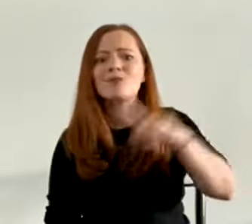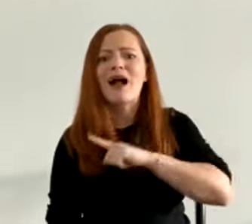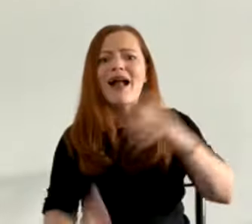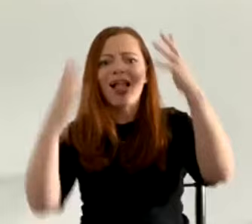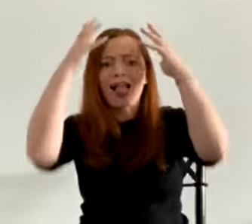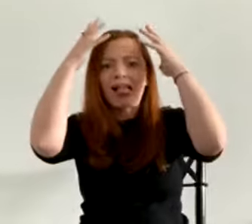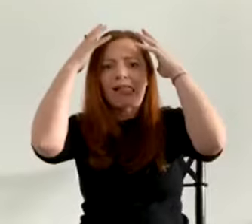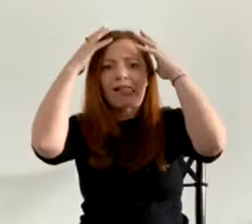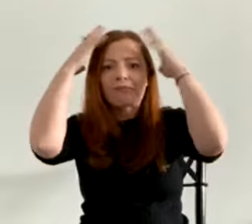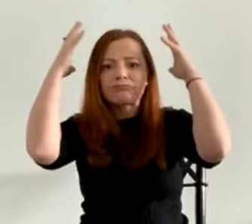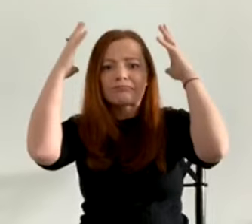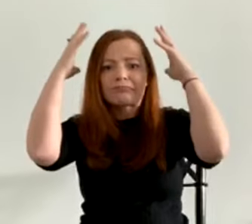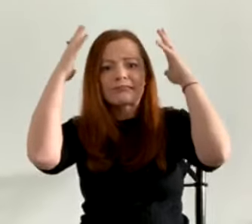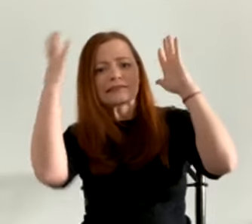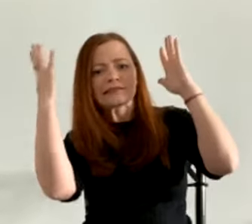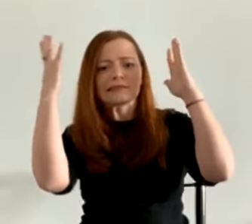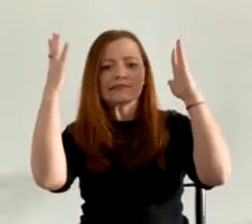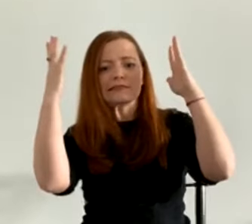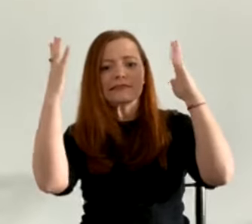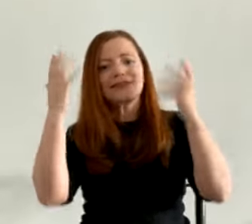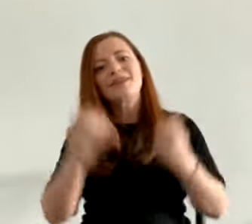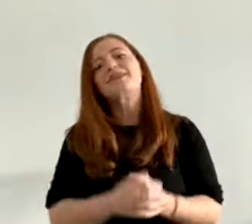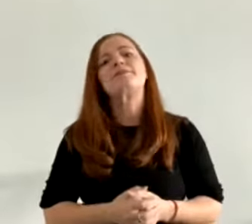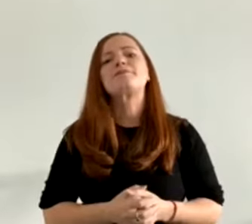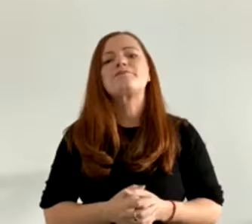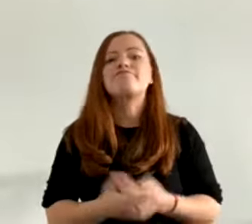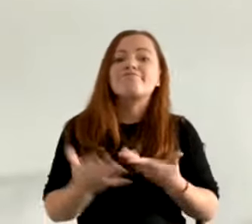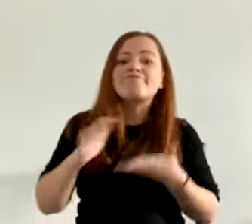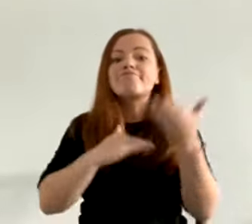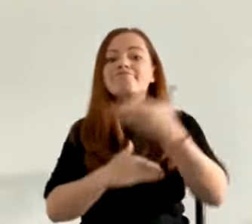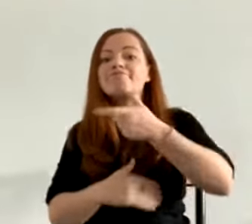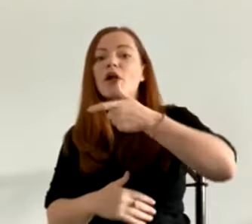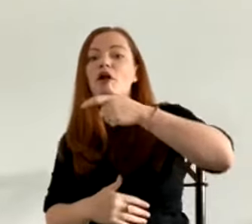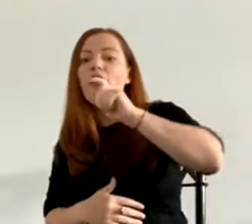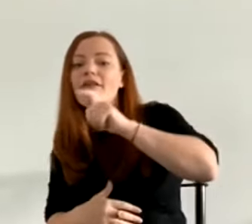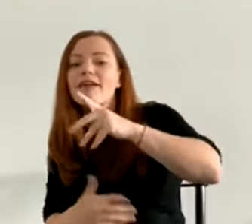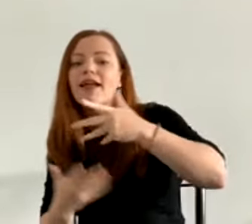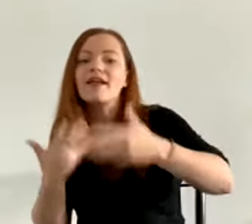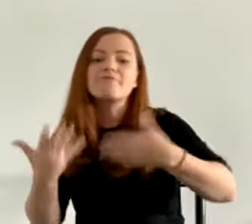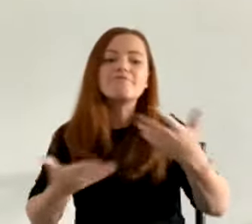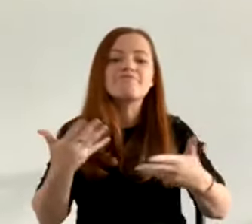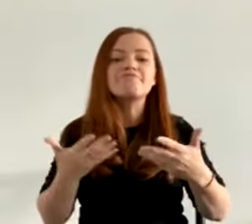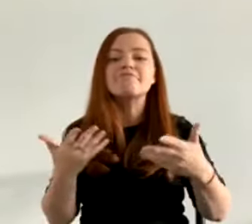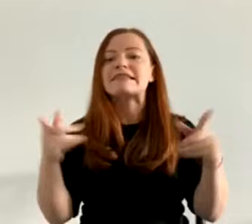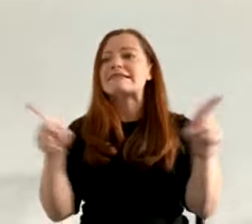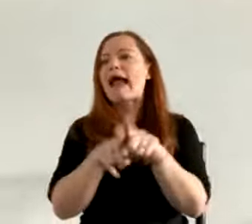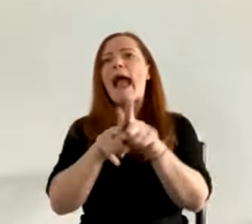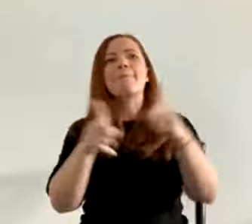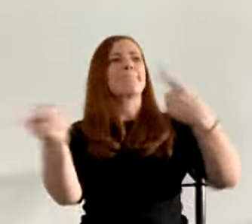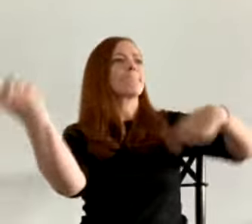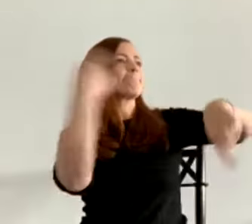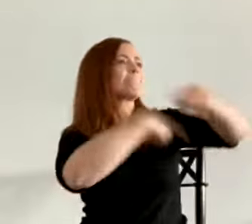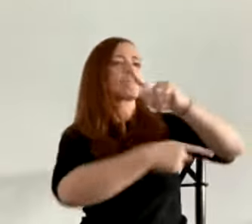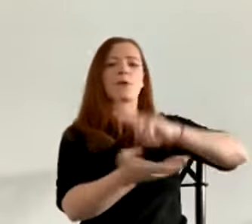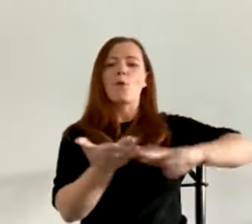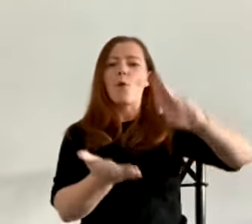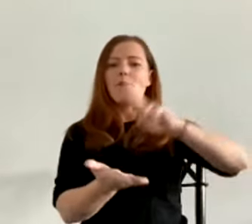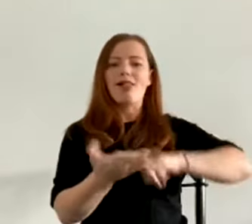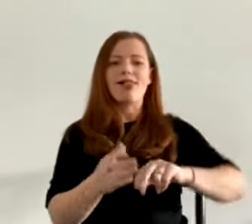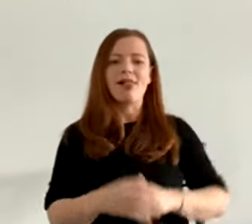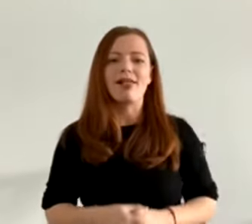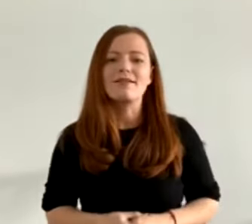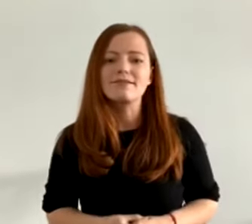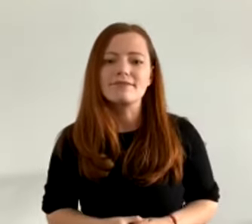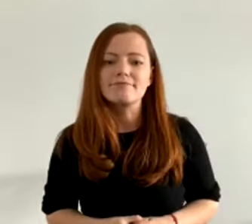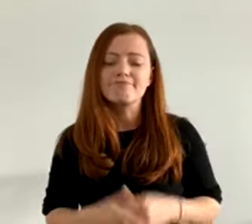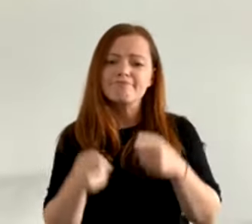dodgy. And get a cup of coffee and anything else that everyone else is going to be able to do. And I think I'd just say it, like, the next time you're